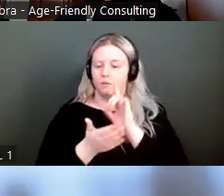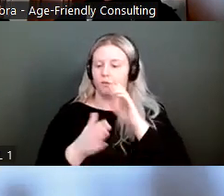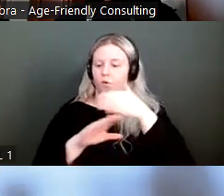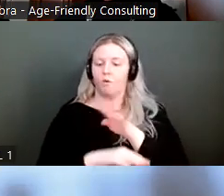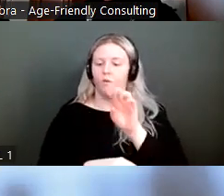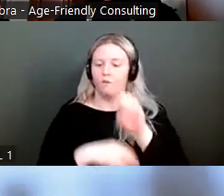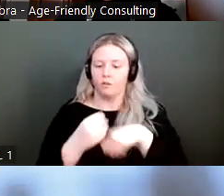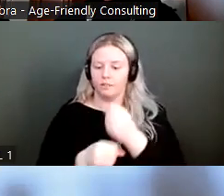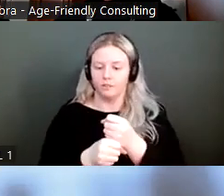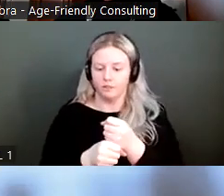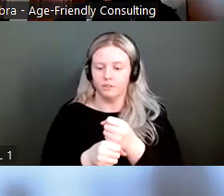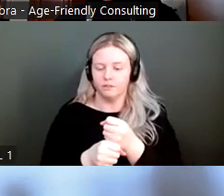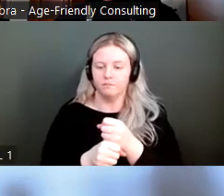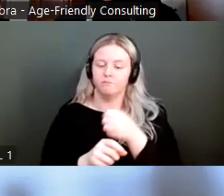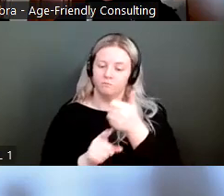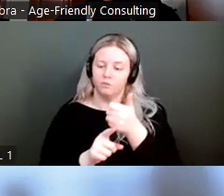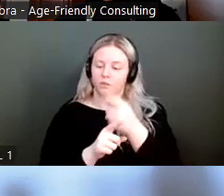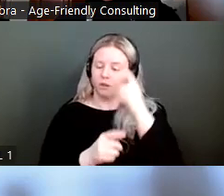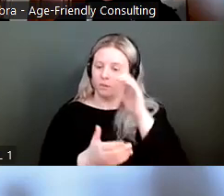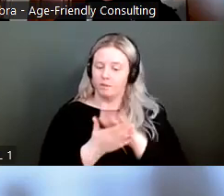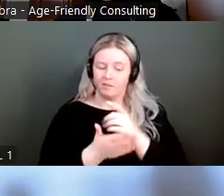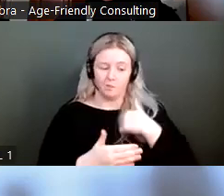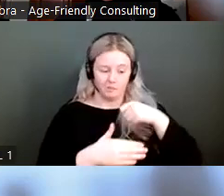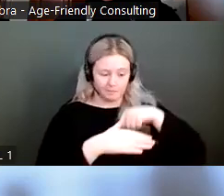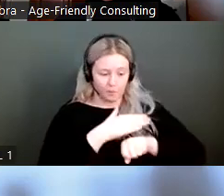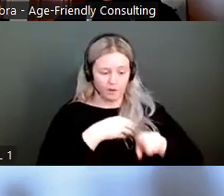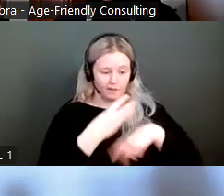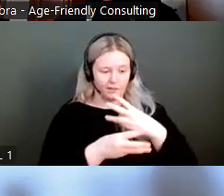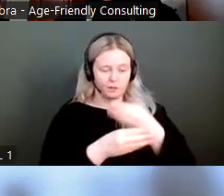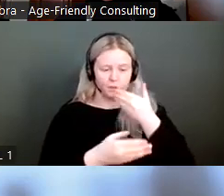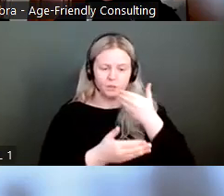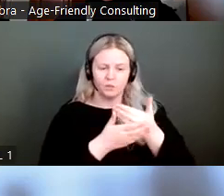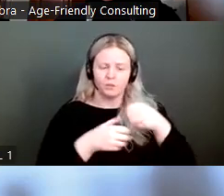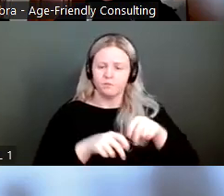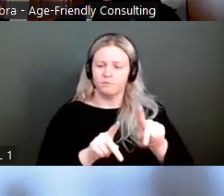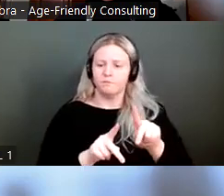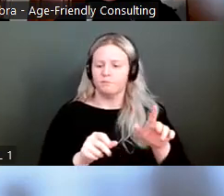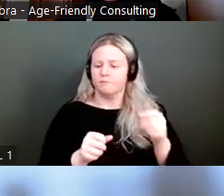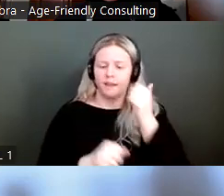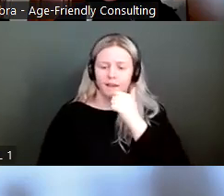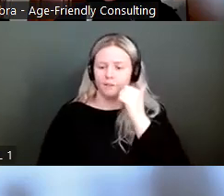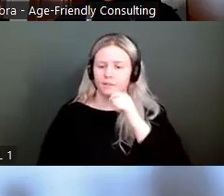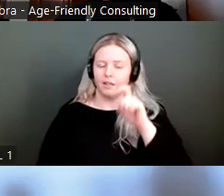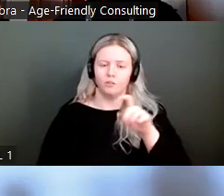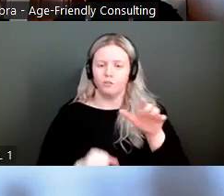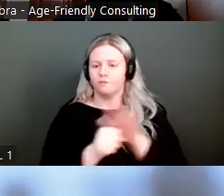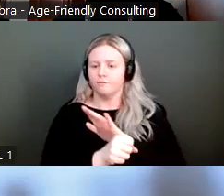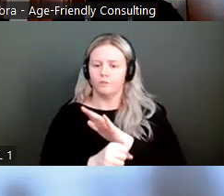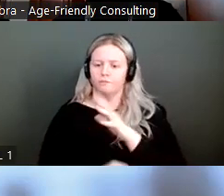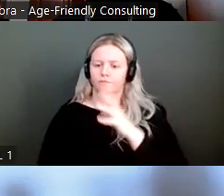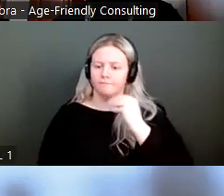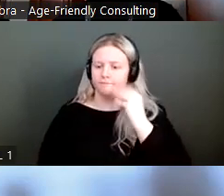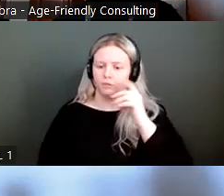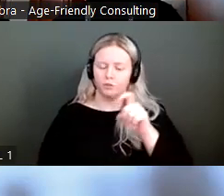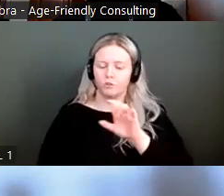we enter this world in a good way, to live each day to the fullest. Her vision is to be part of change,